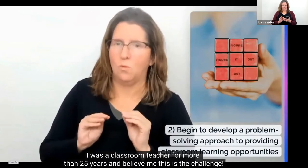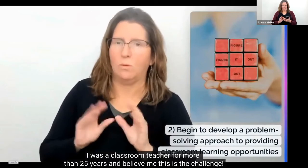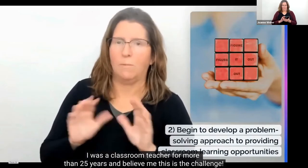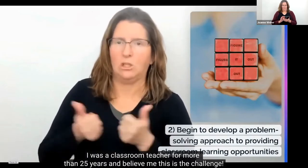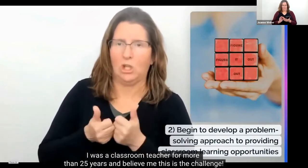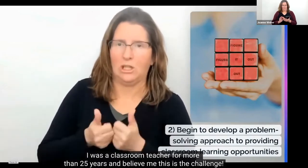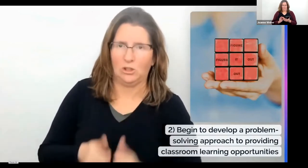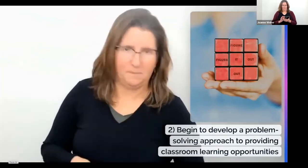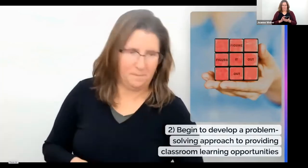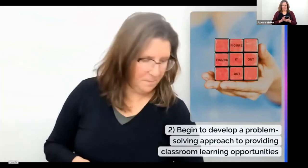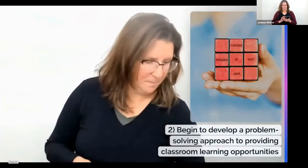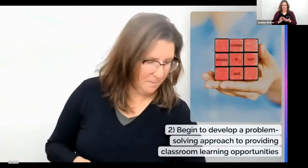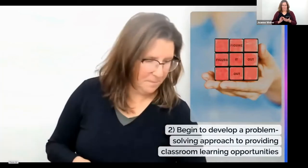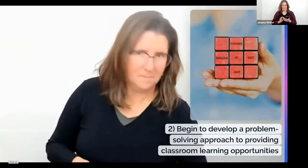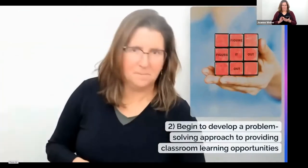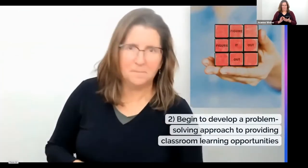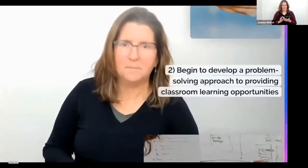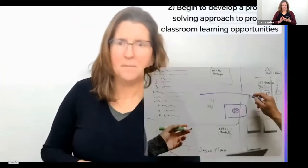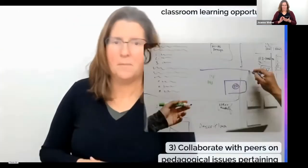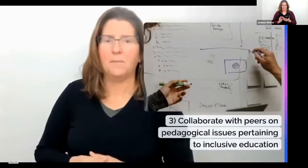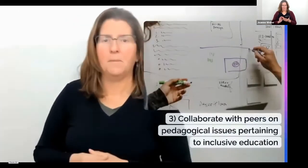this is the challenge.